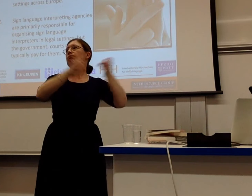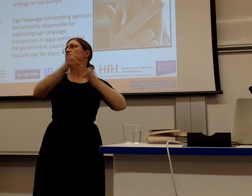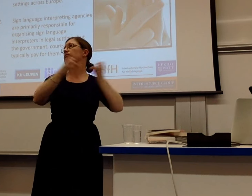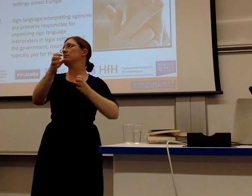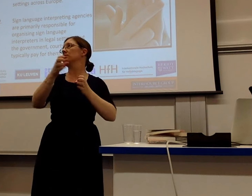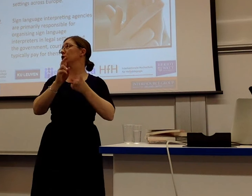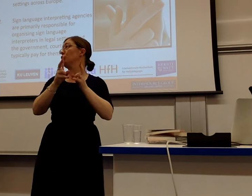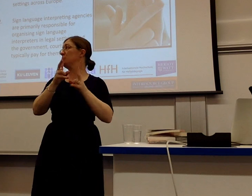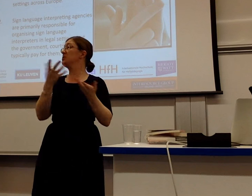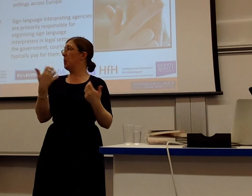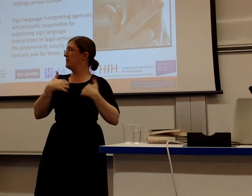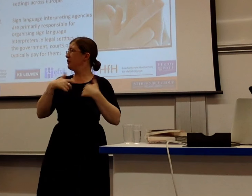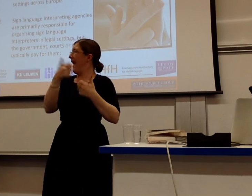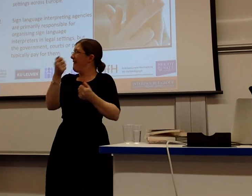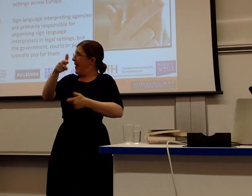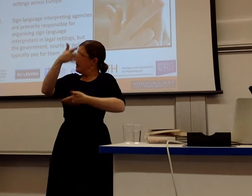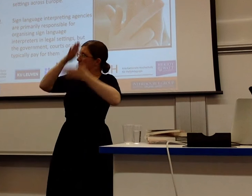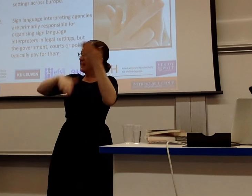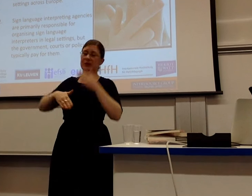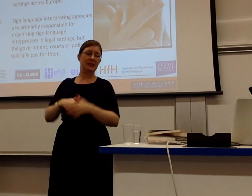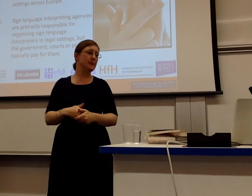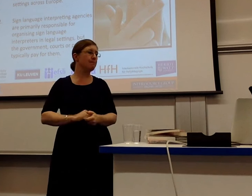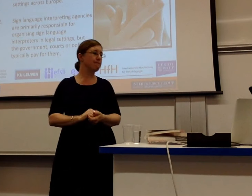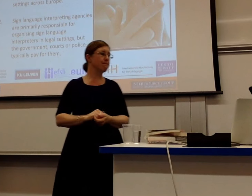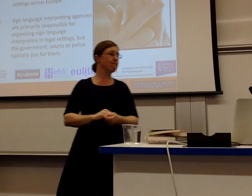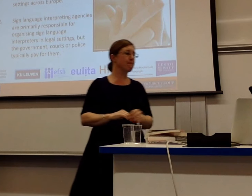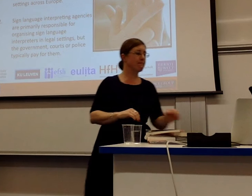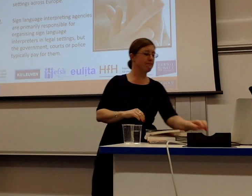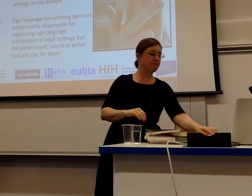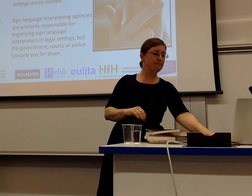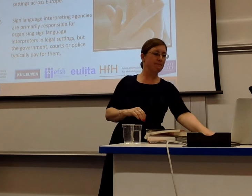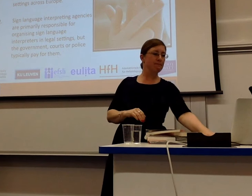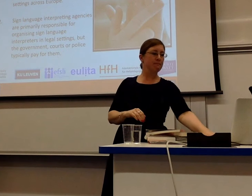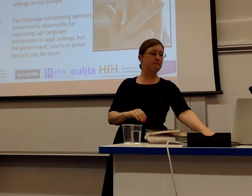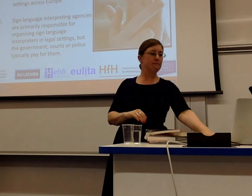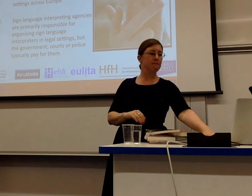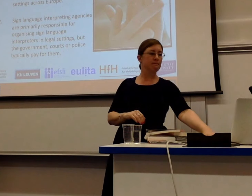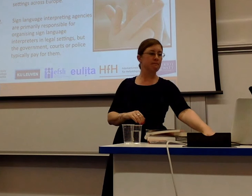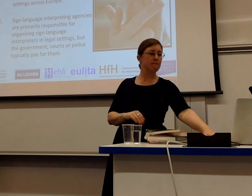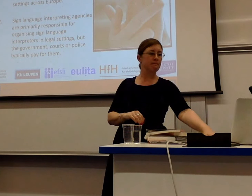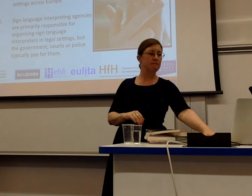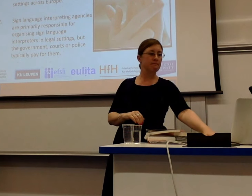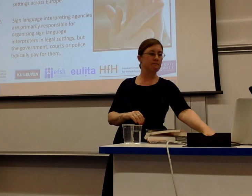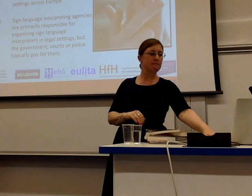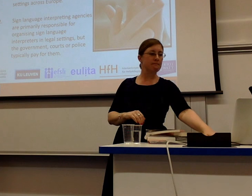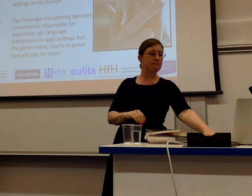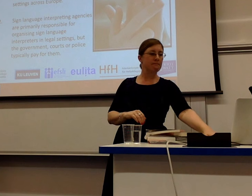specific. So the agencies were sign language specific across Europe who booked interpreters for legal sessions.